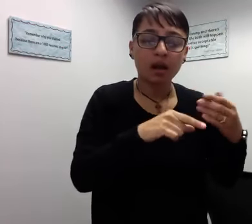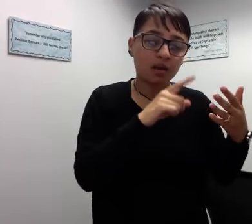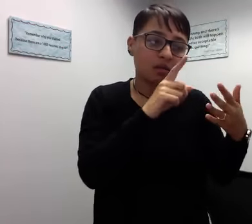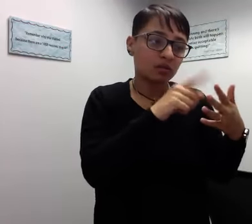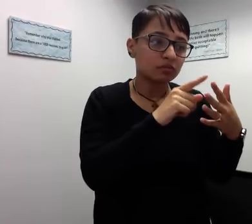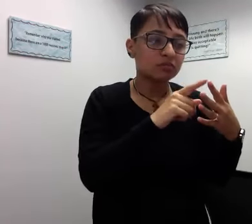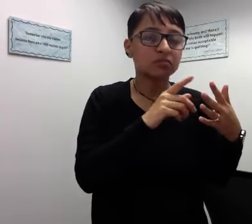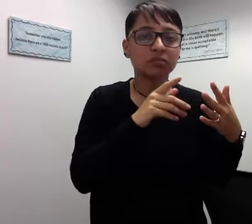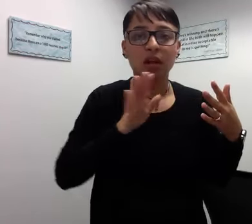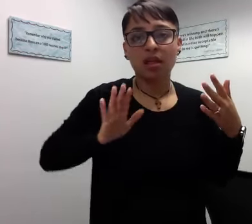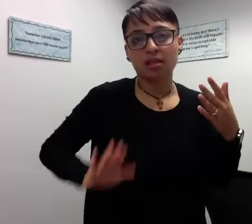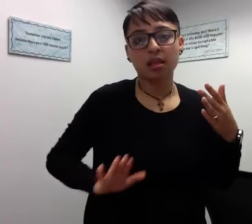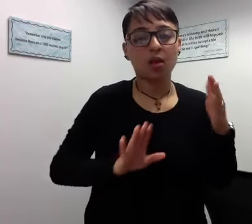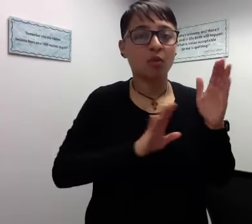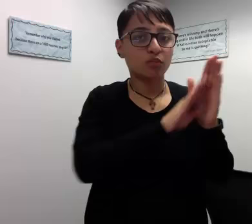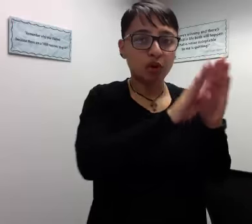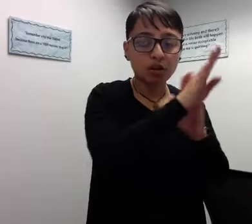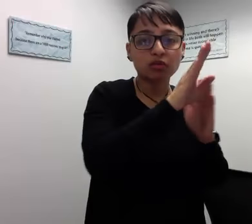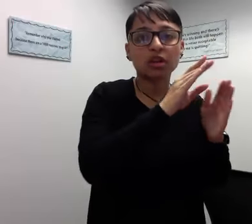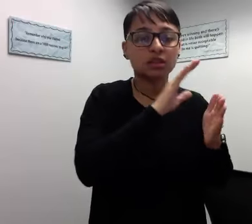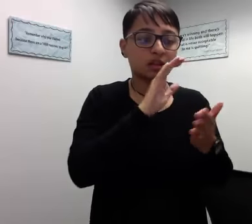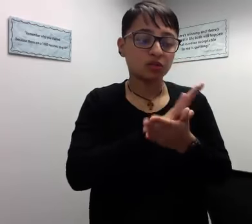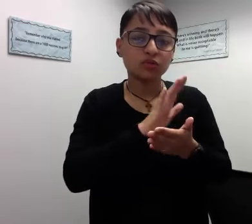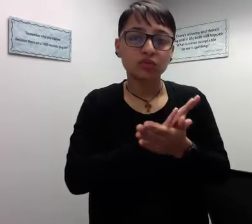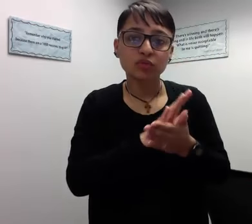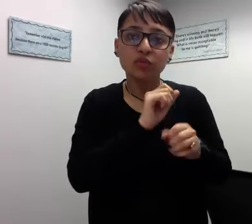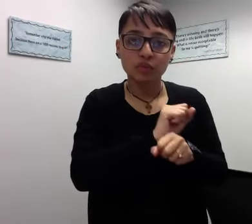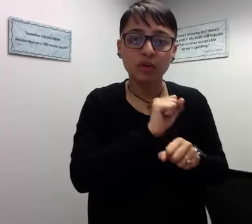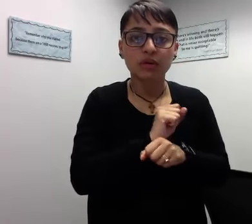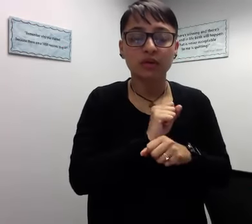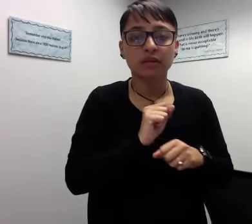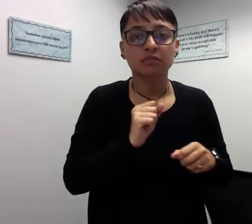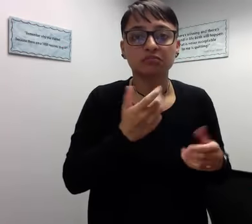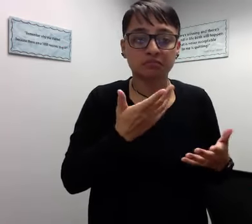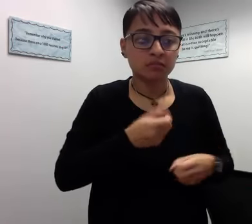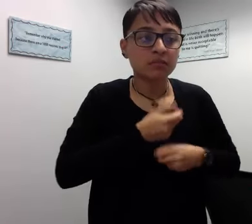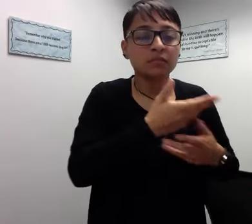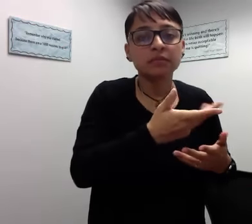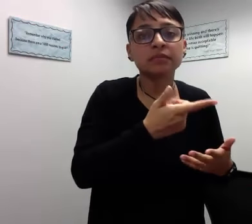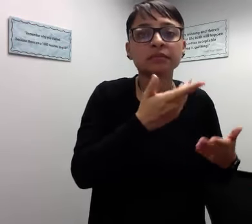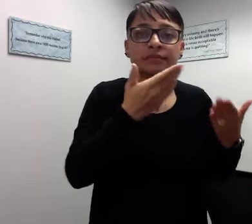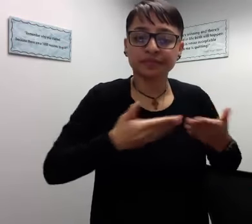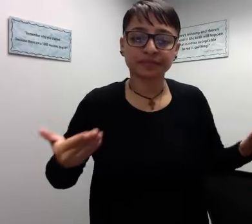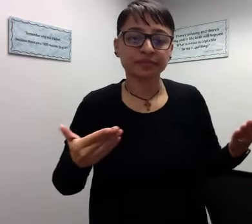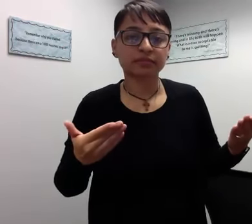in schoolwork. Say, these are the things I'm seeing at home. Can you tell me what you're seeing in the